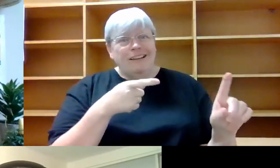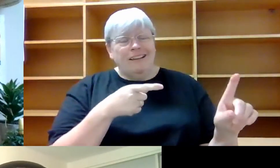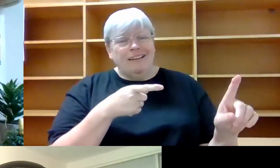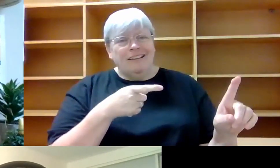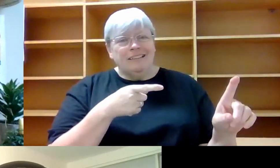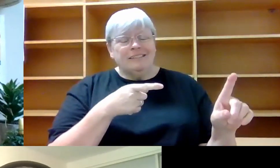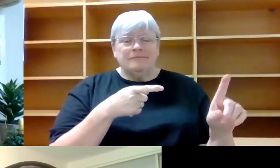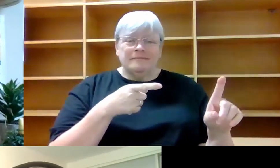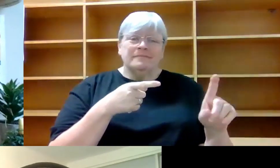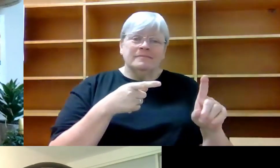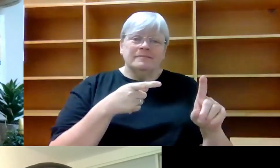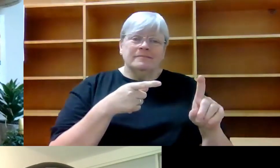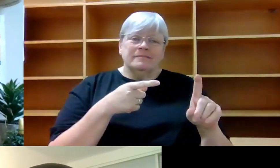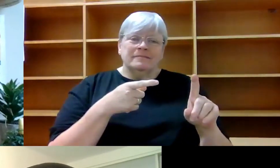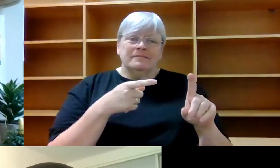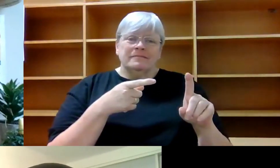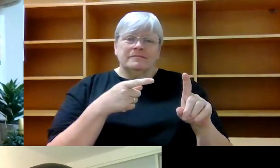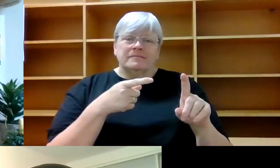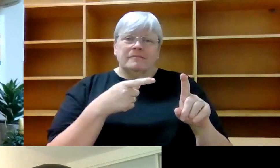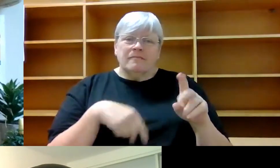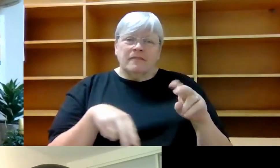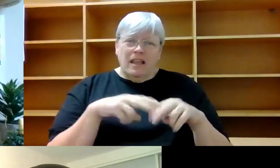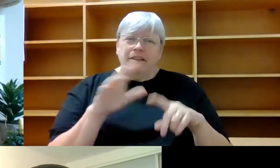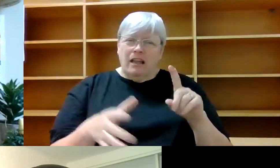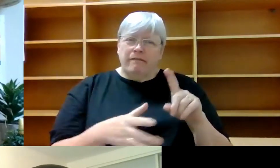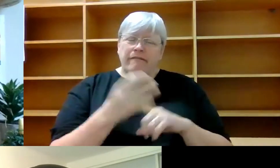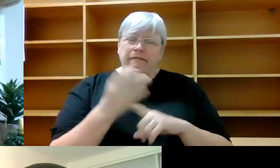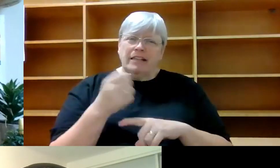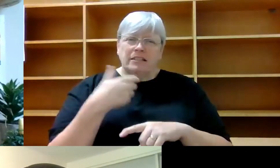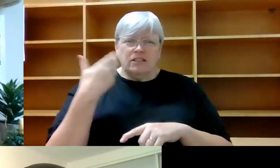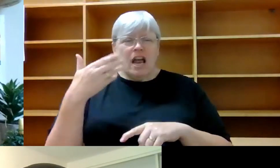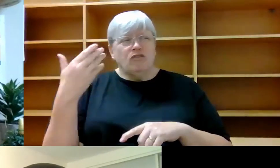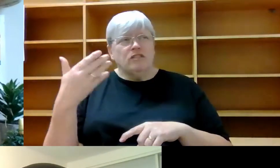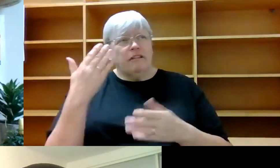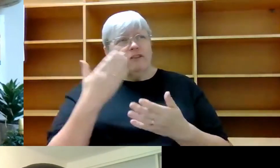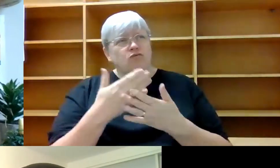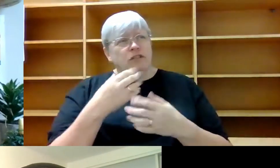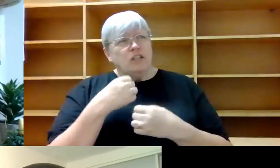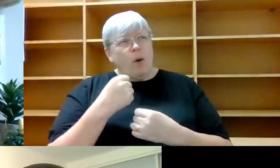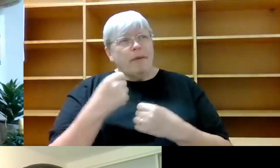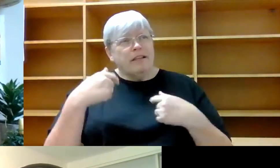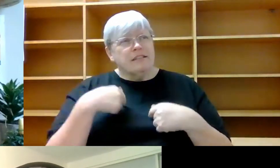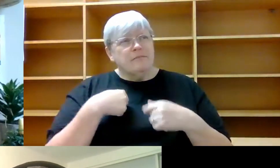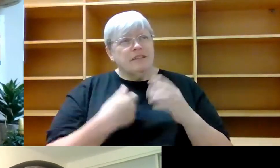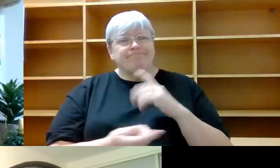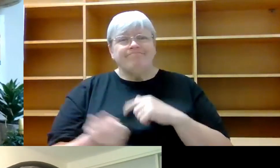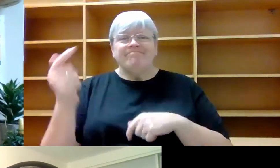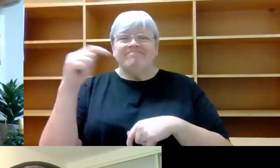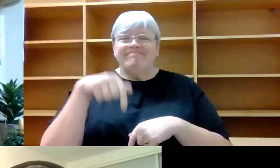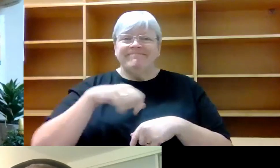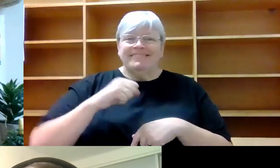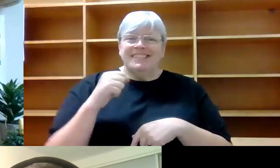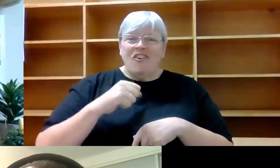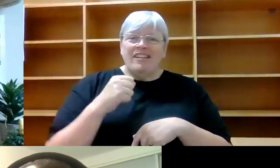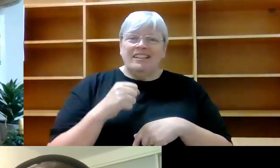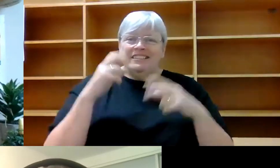if I could find a narrative that really compels me, maybe I'll have to come up to Scotland, maybe research some